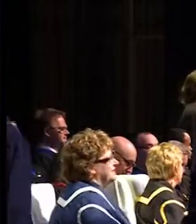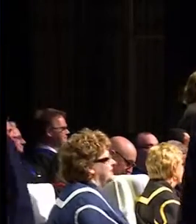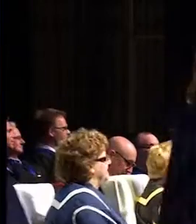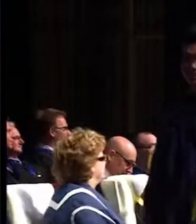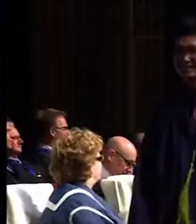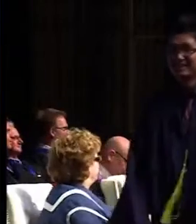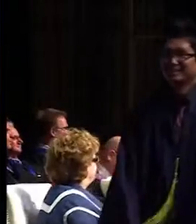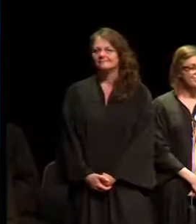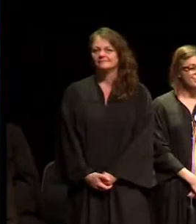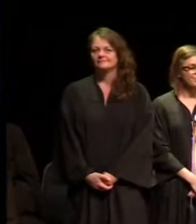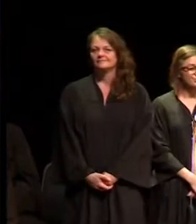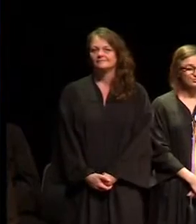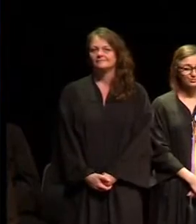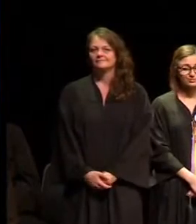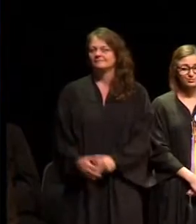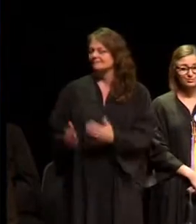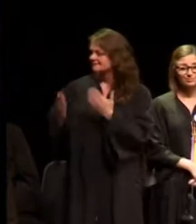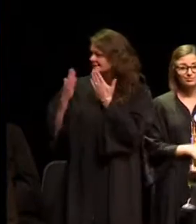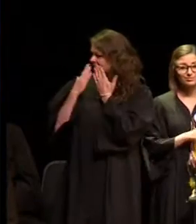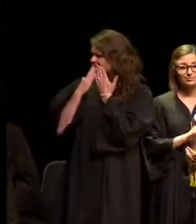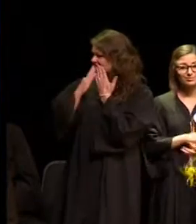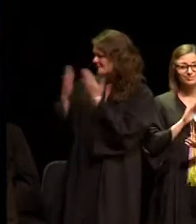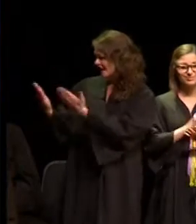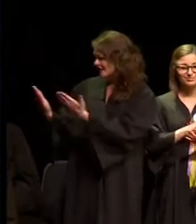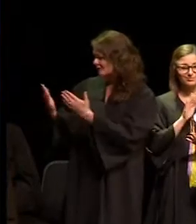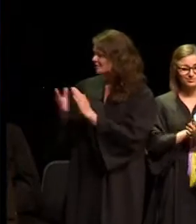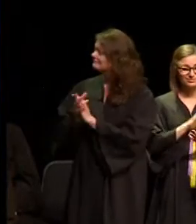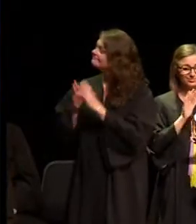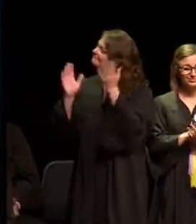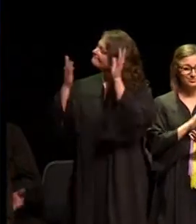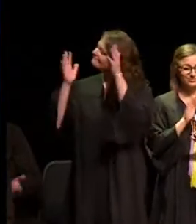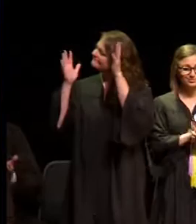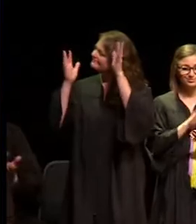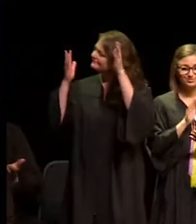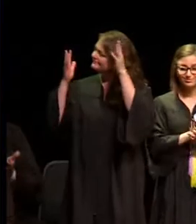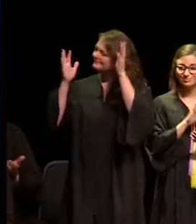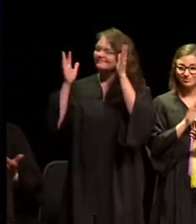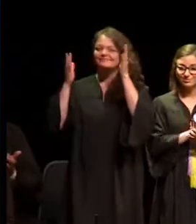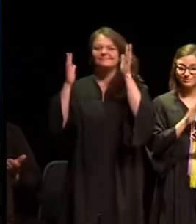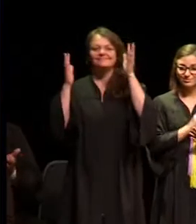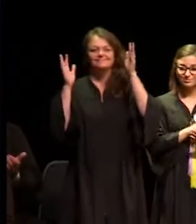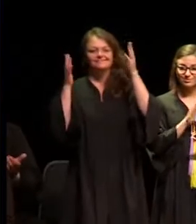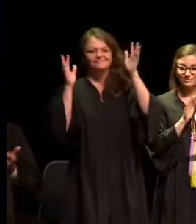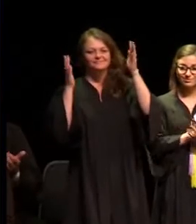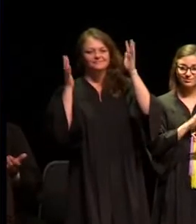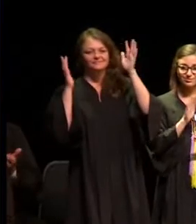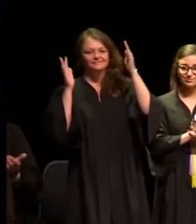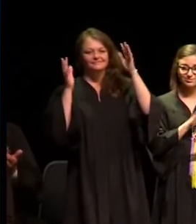Thank you, Madam Chancellor and Madam President.